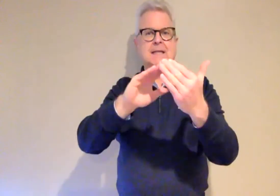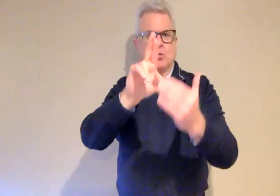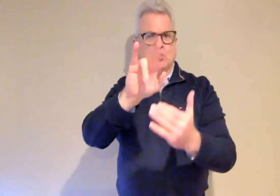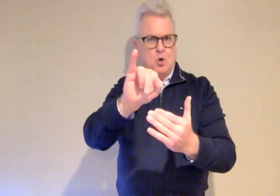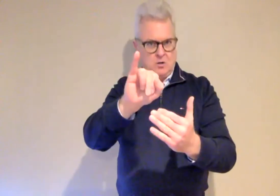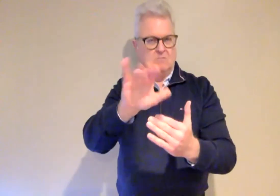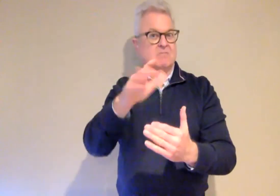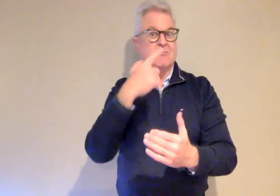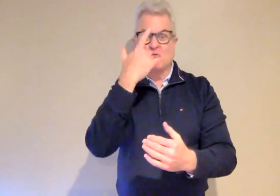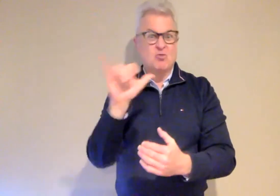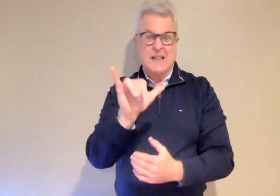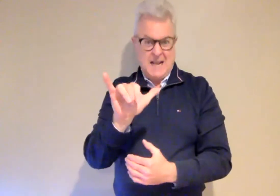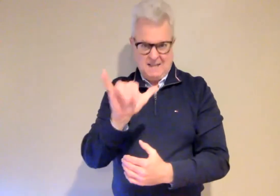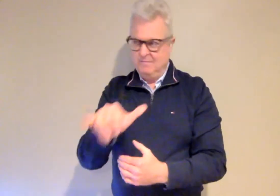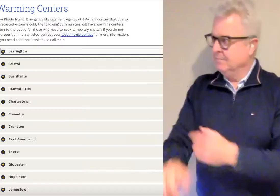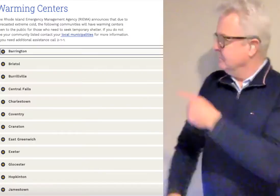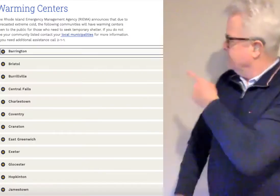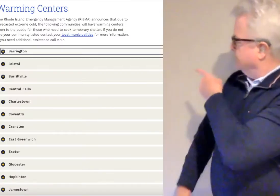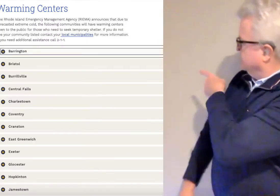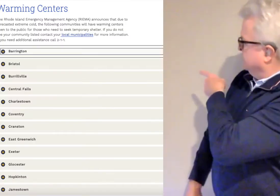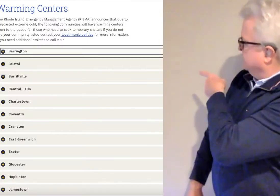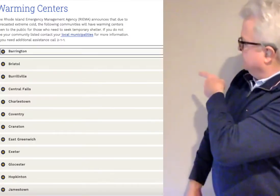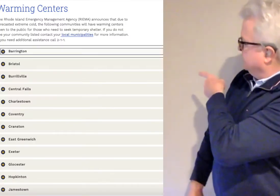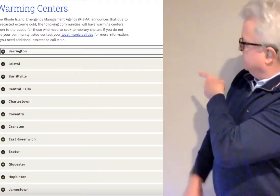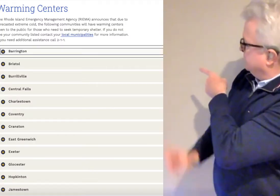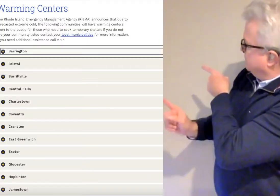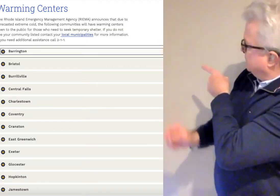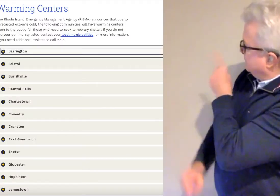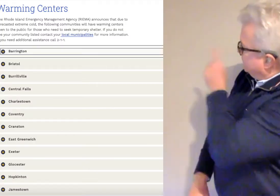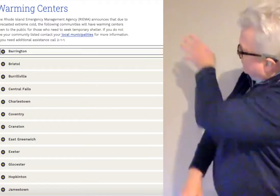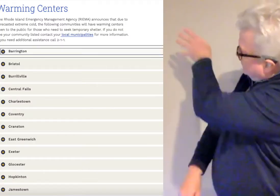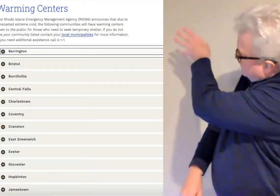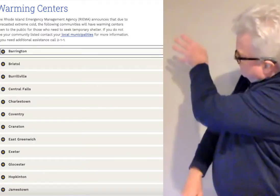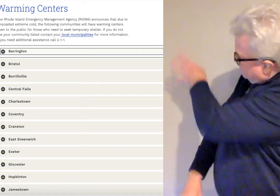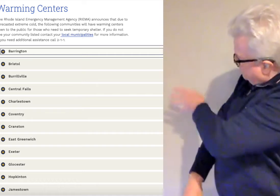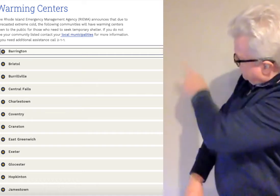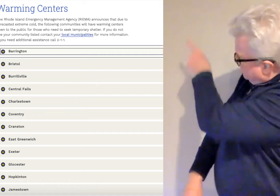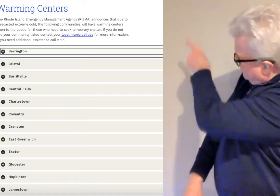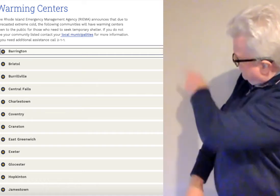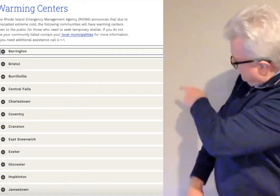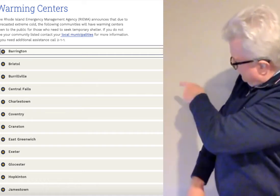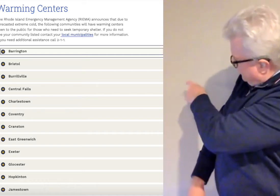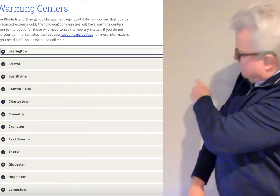of all the cities in Rhode Island. And it looks like this page that's on back wall that I'm pointing to right